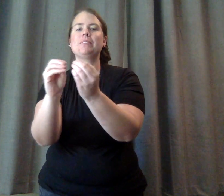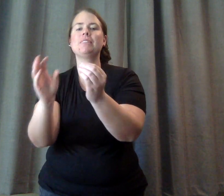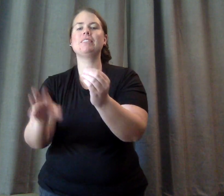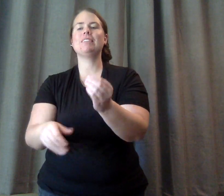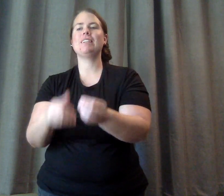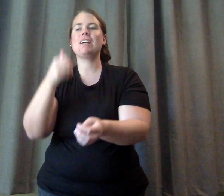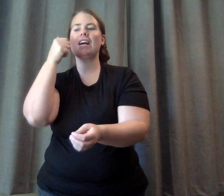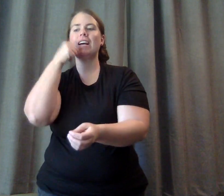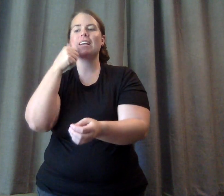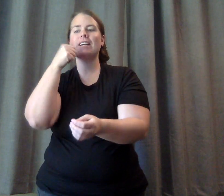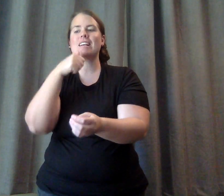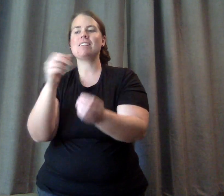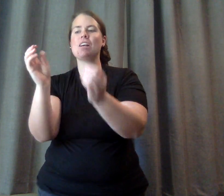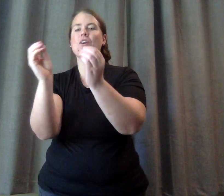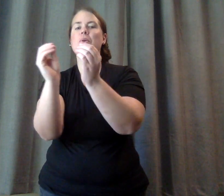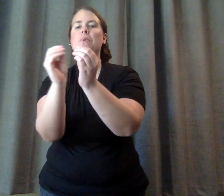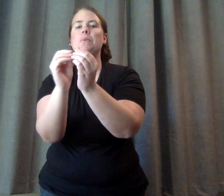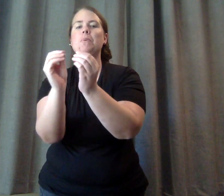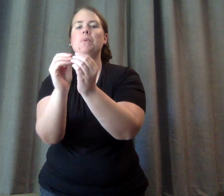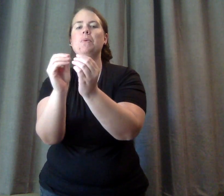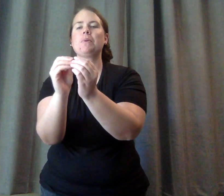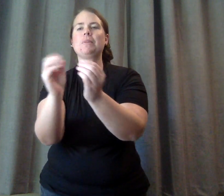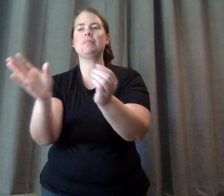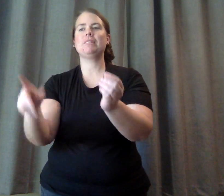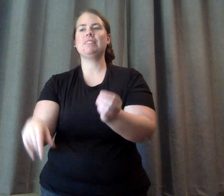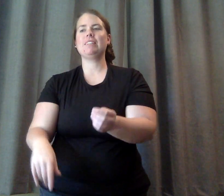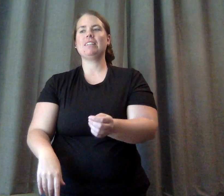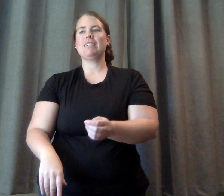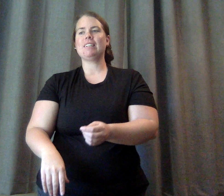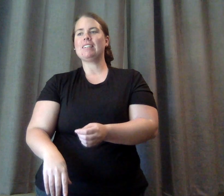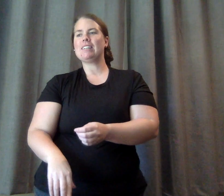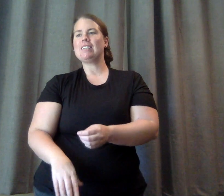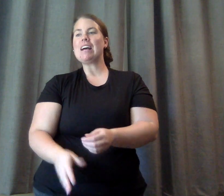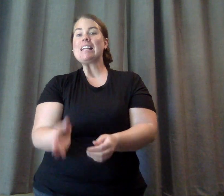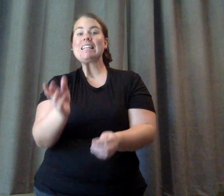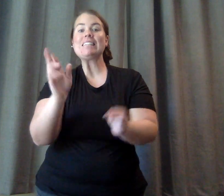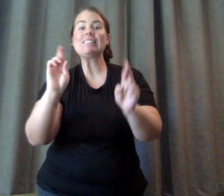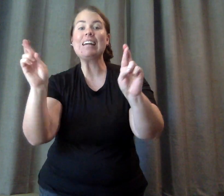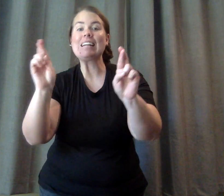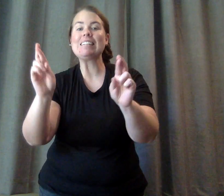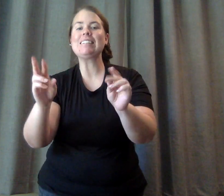Kiss the girl. Go on and kiss the girl.